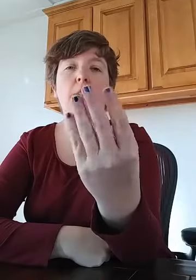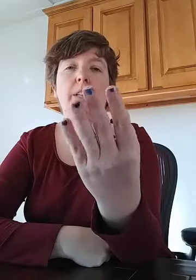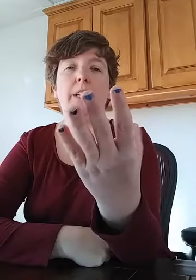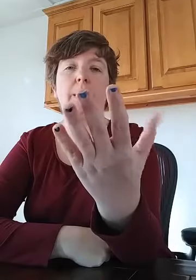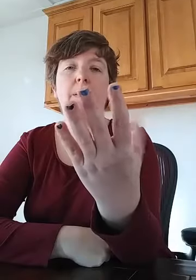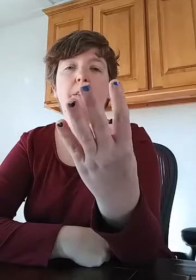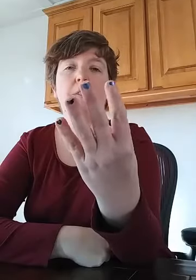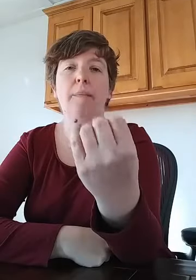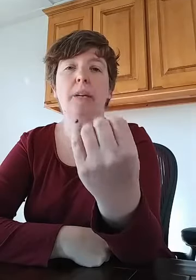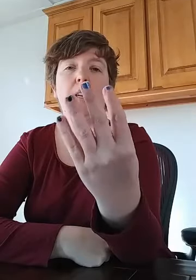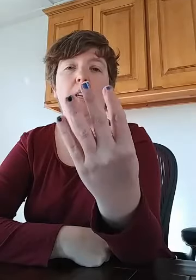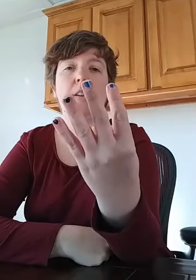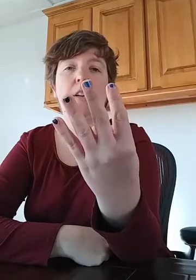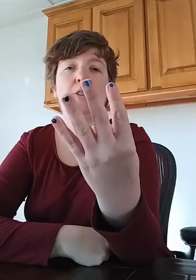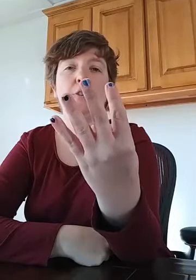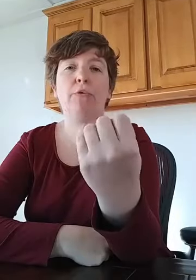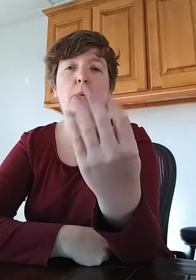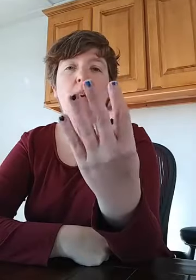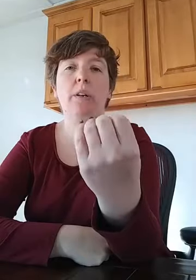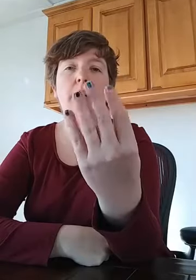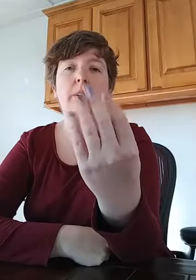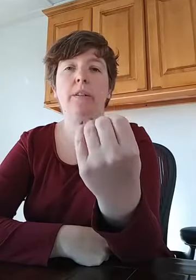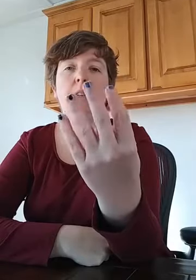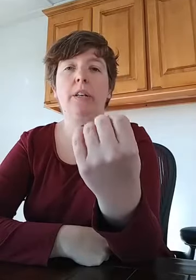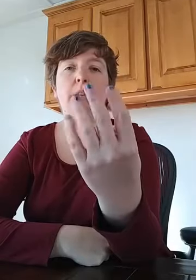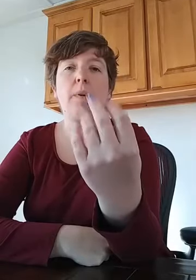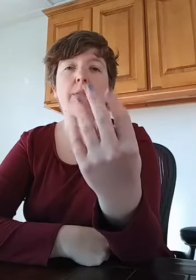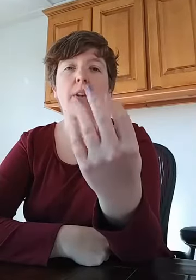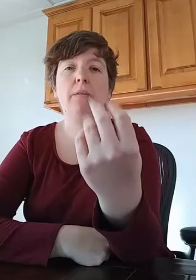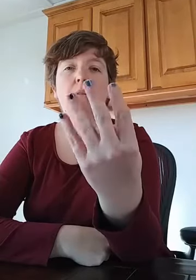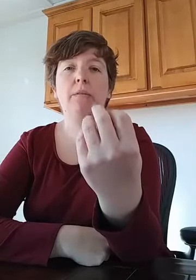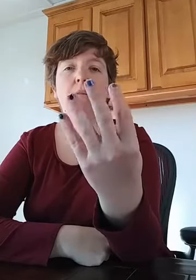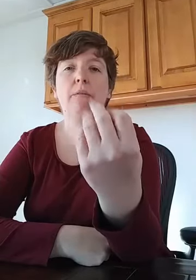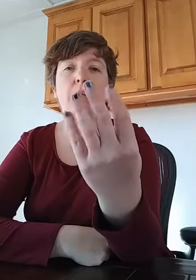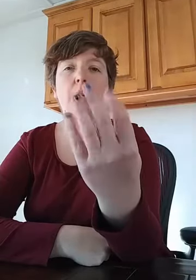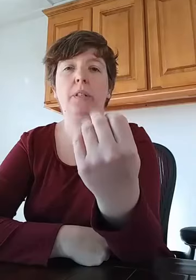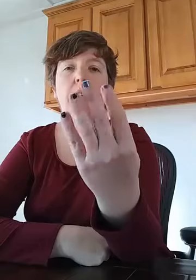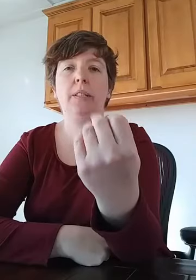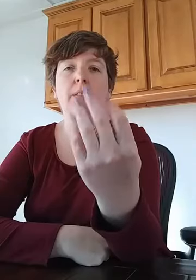14, thumb in, you show 4, and you wave those. 14,